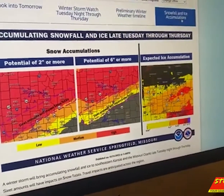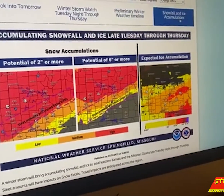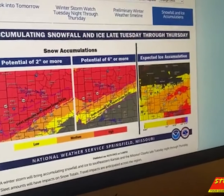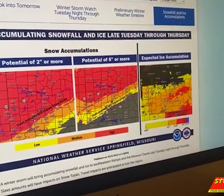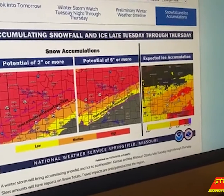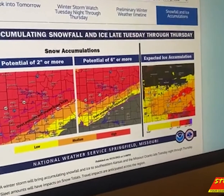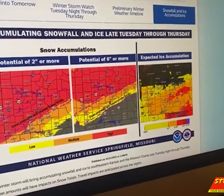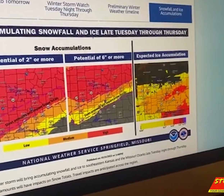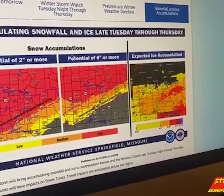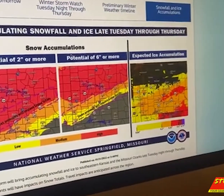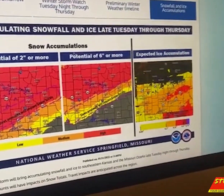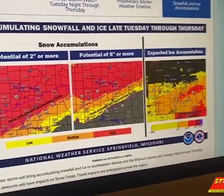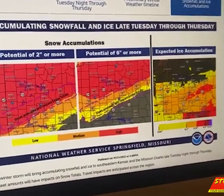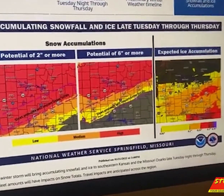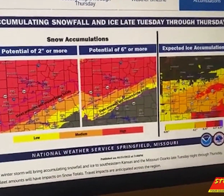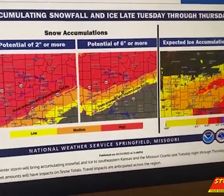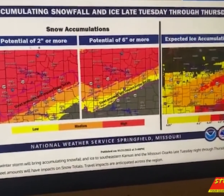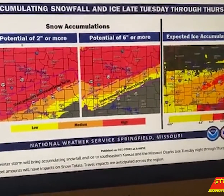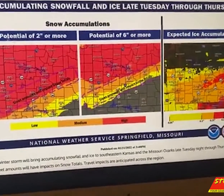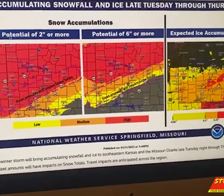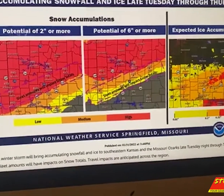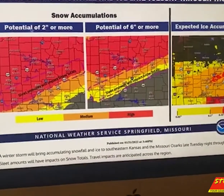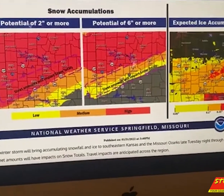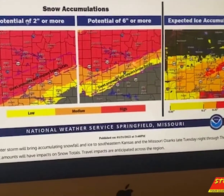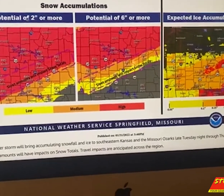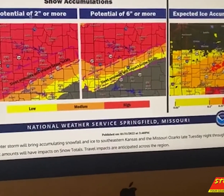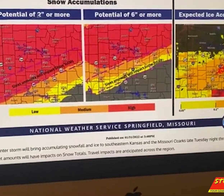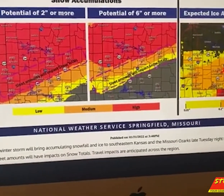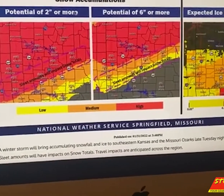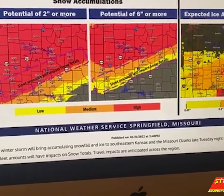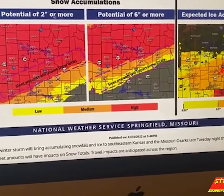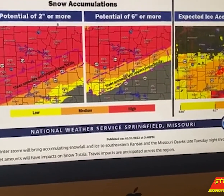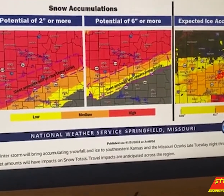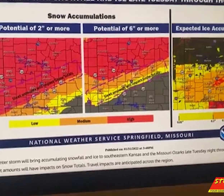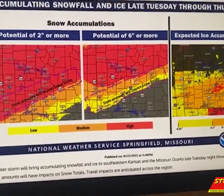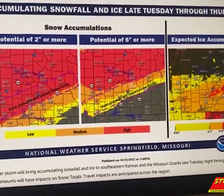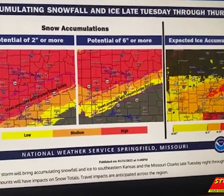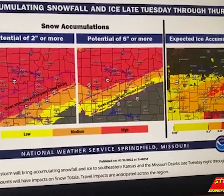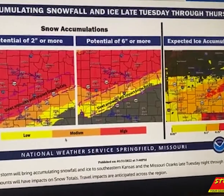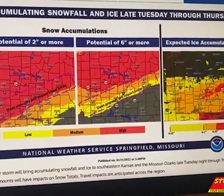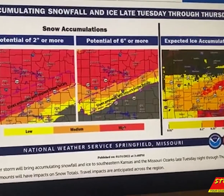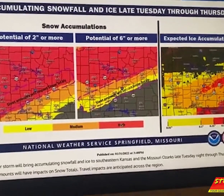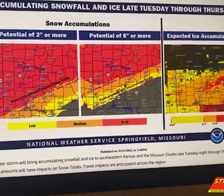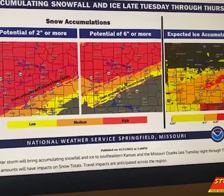this is what we call a probability map. The potential of 2 inches or more is pretty